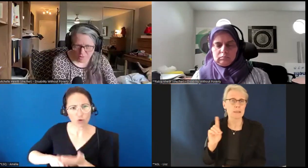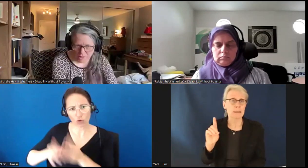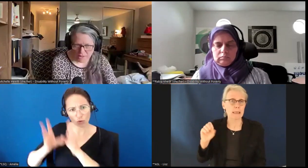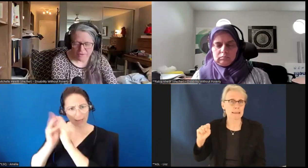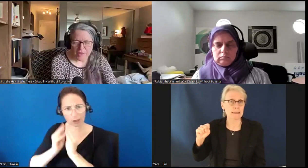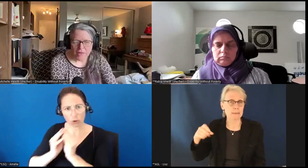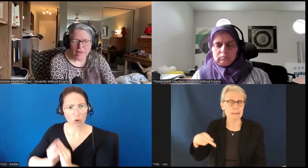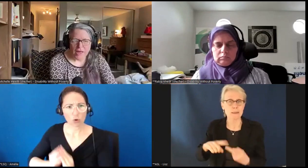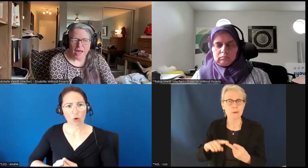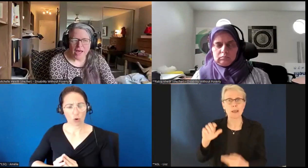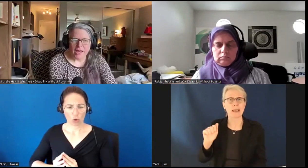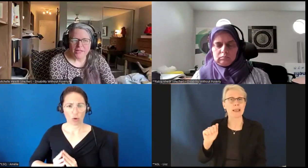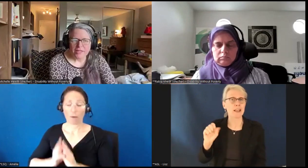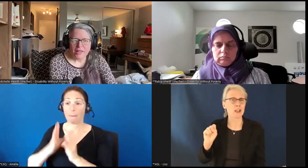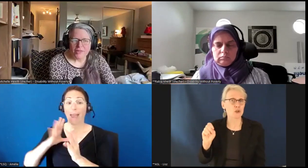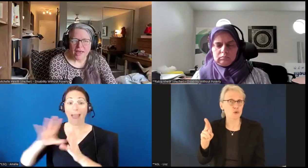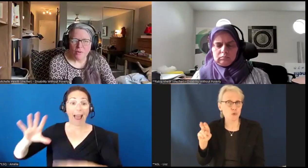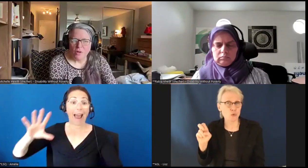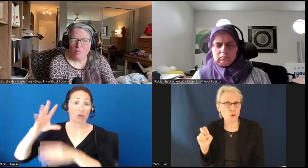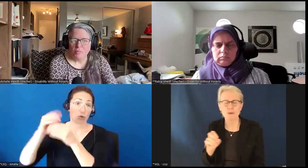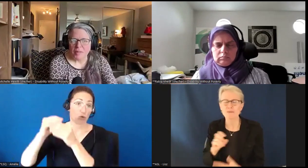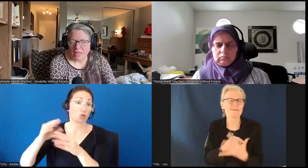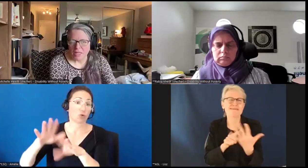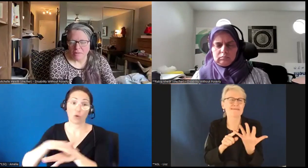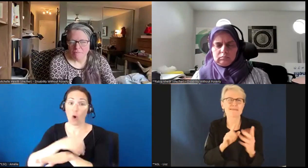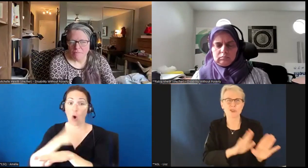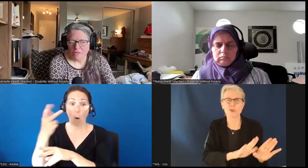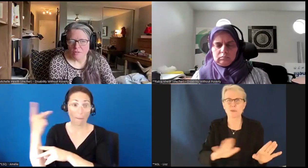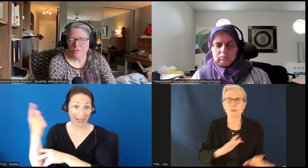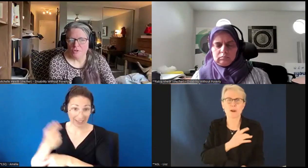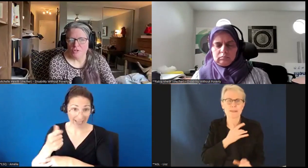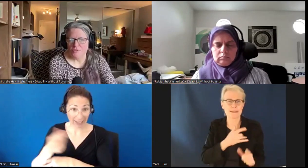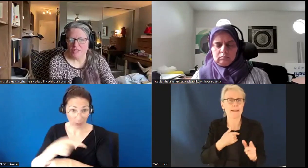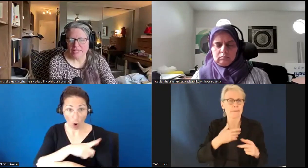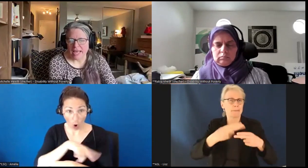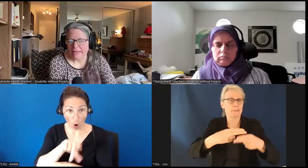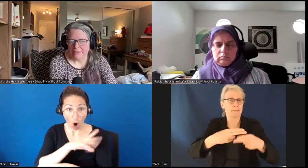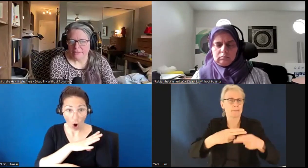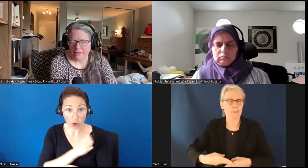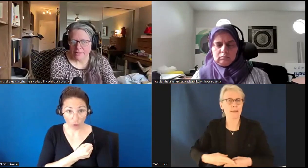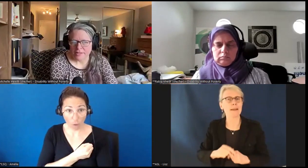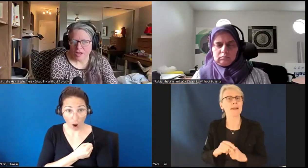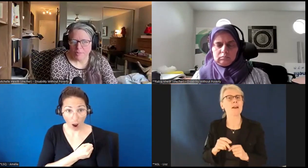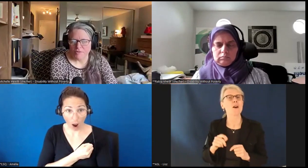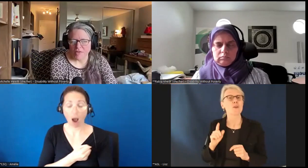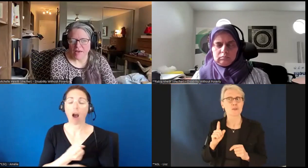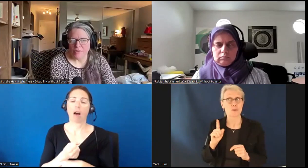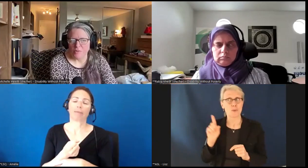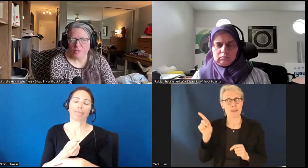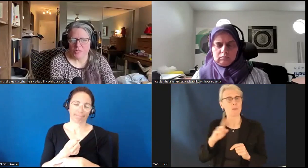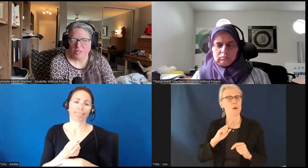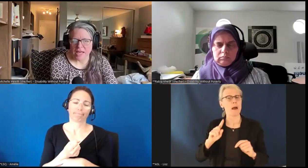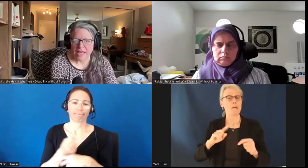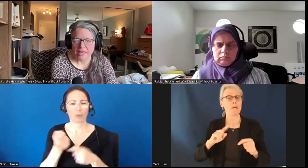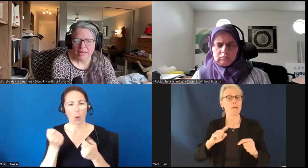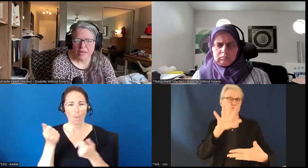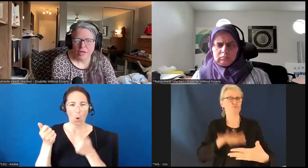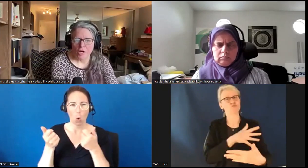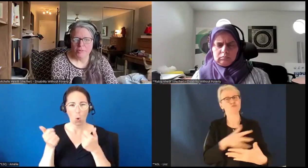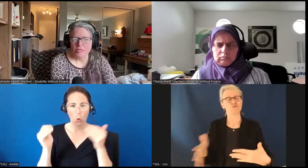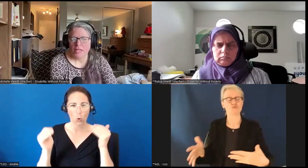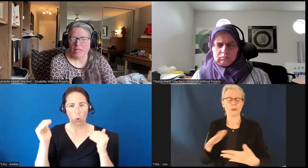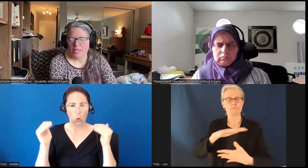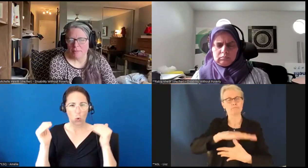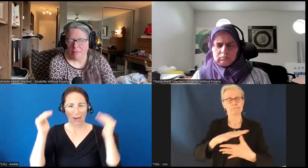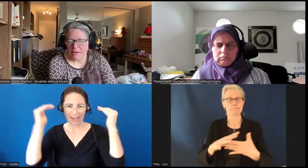where you live. And there will be some sort of scale at the top of that will say,